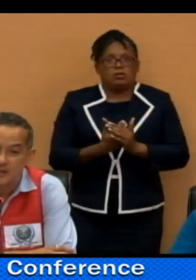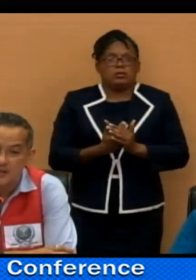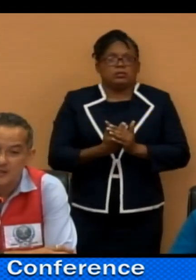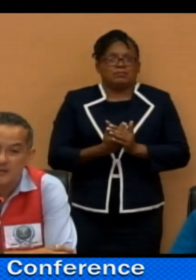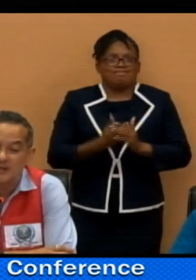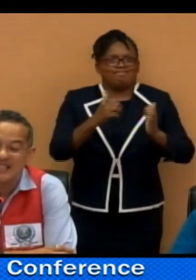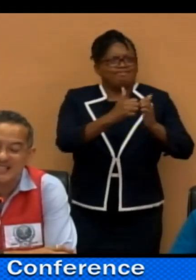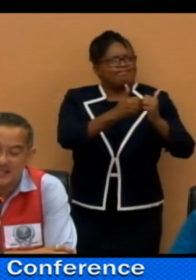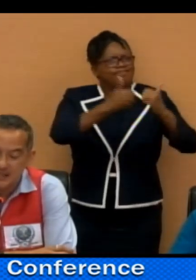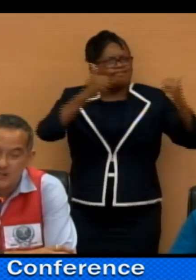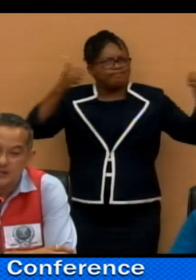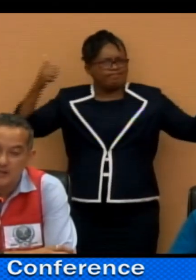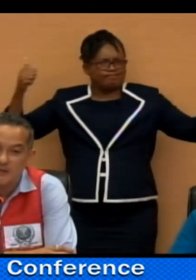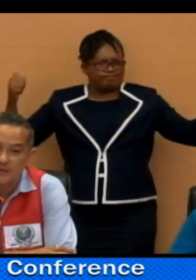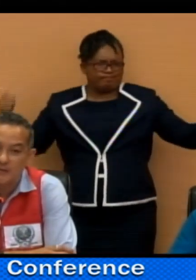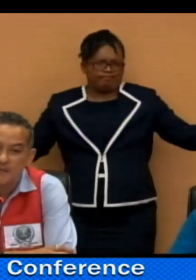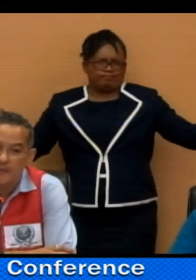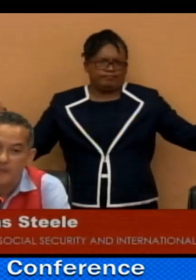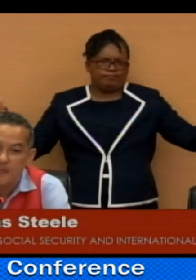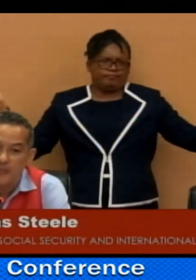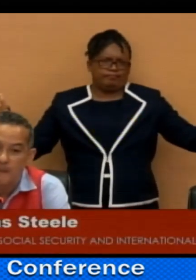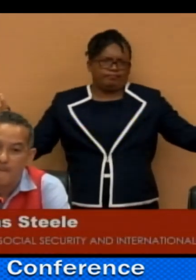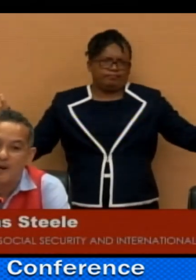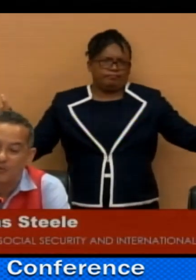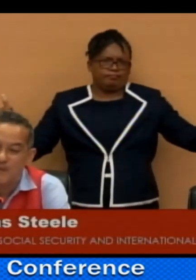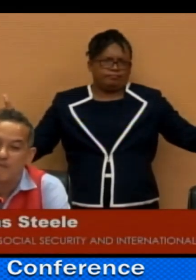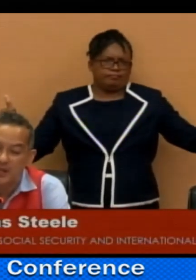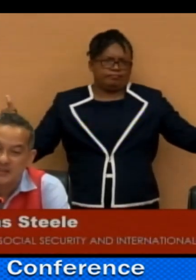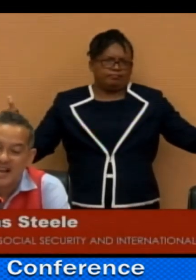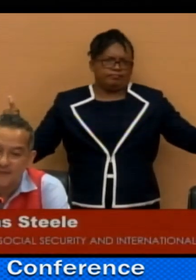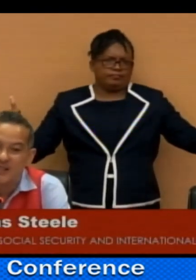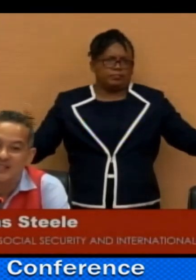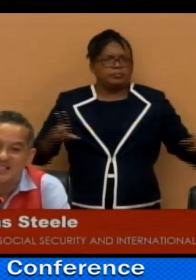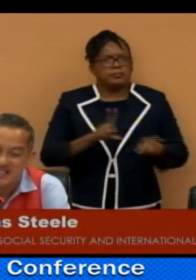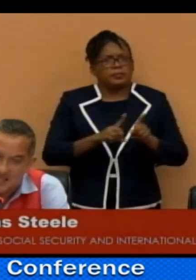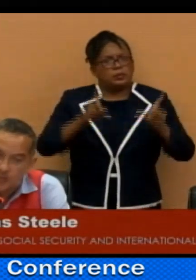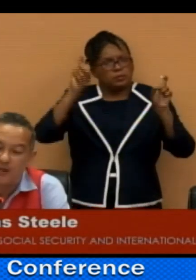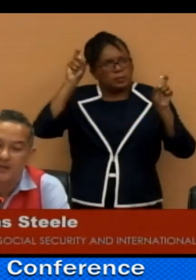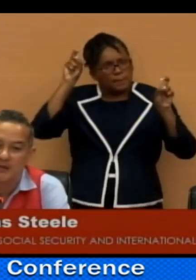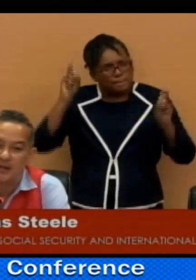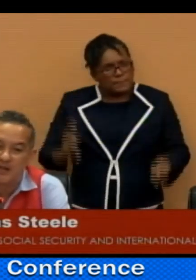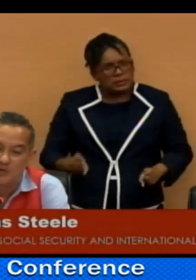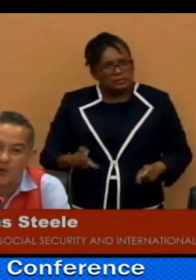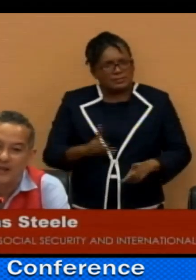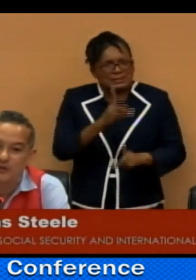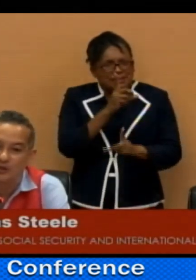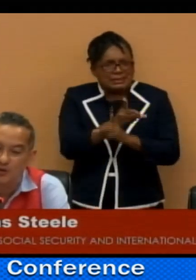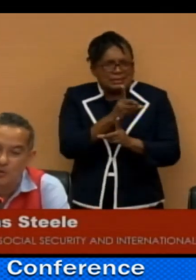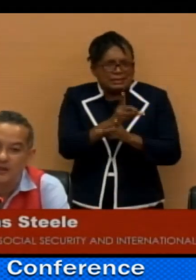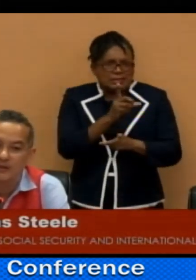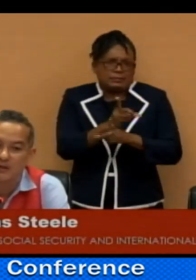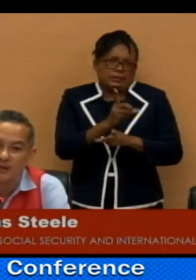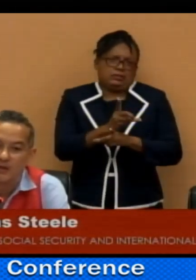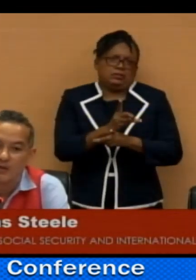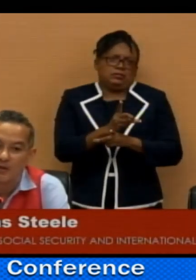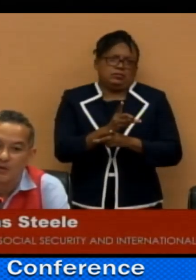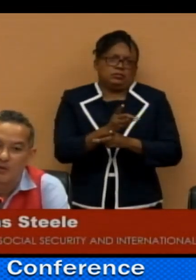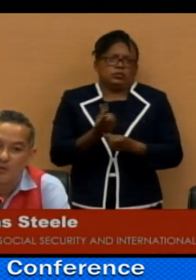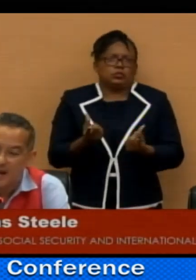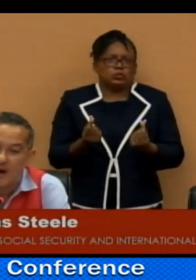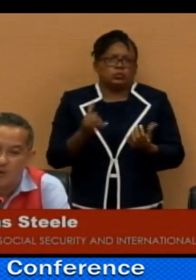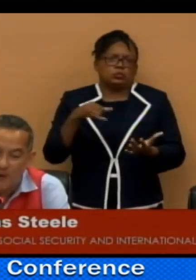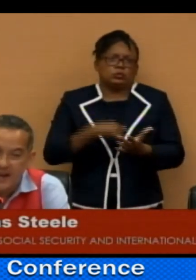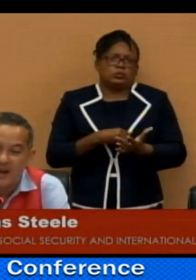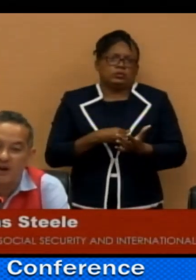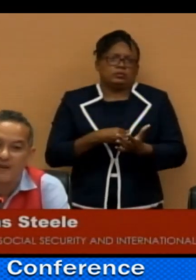social distancing, but we must have the discipline as well to do it.